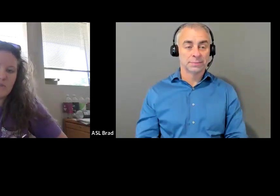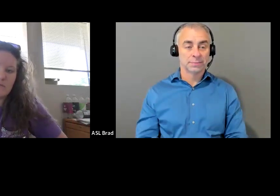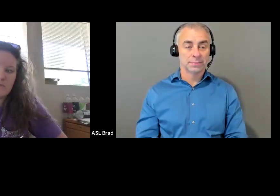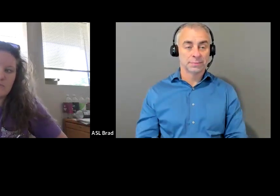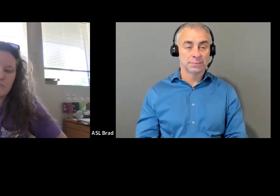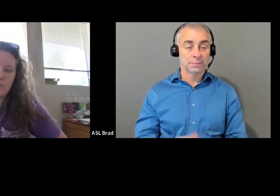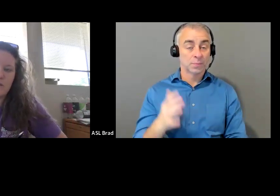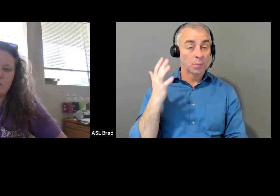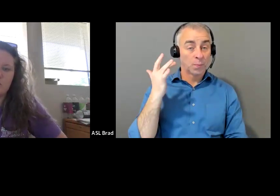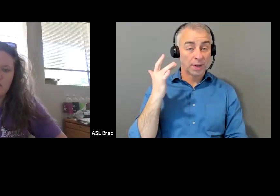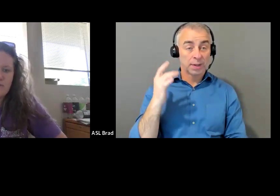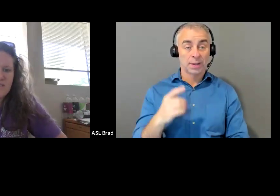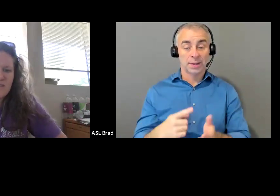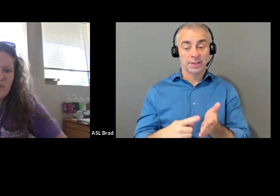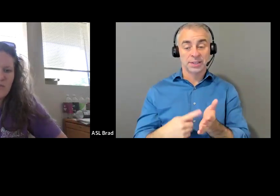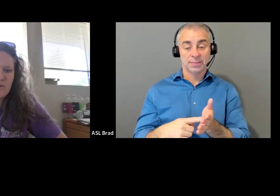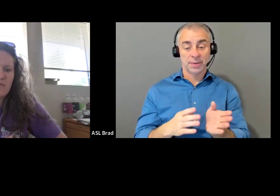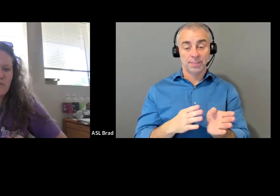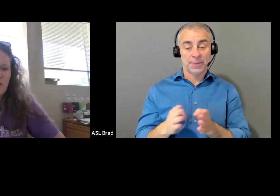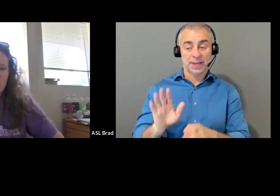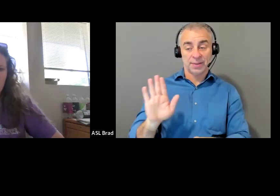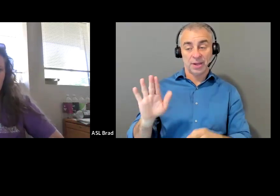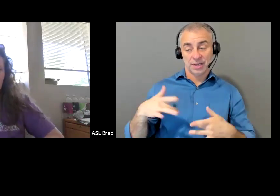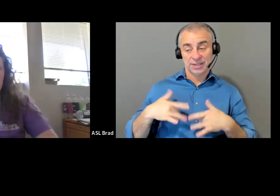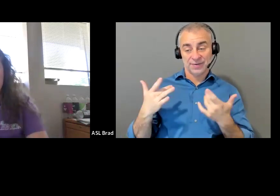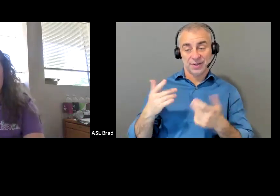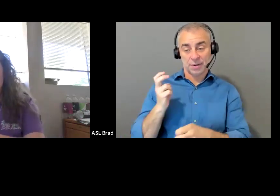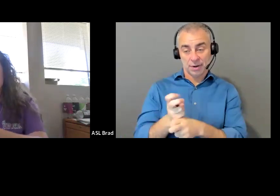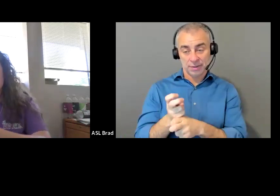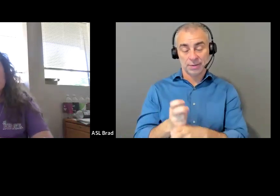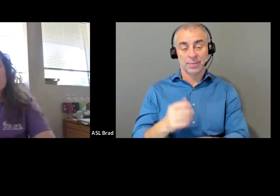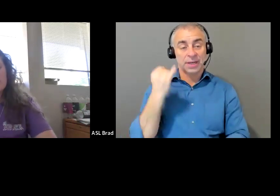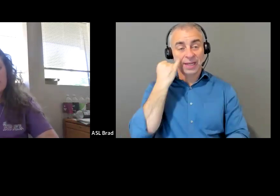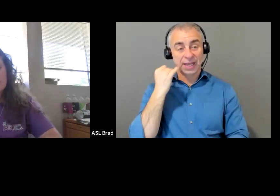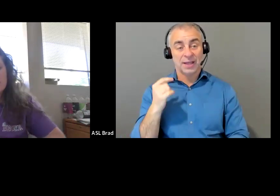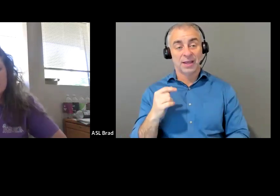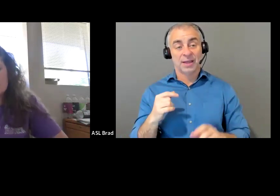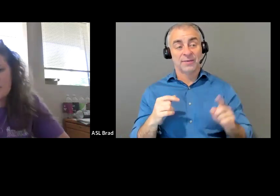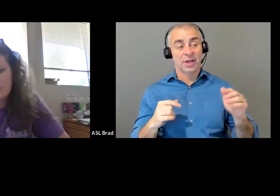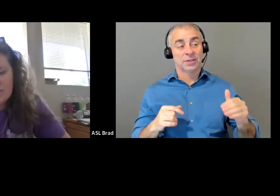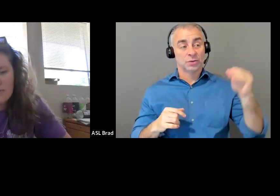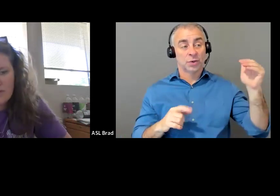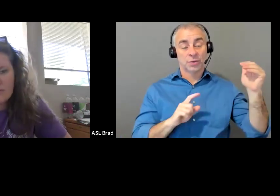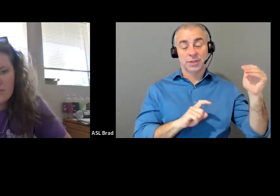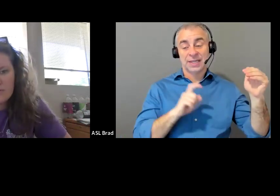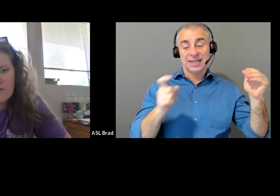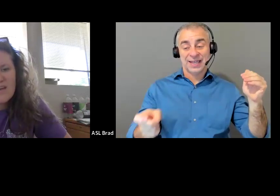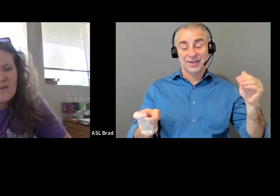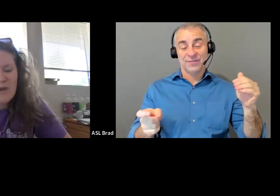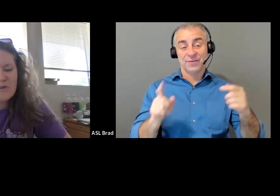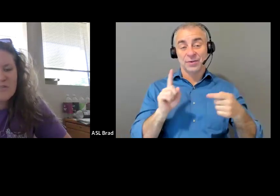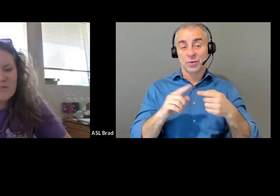because sometimes planning their own activities can be hard, but if they feel like they're giving back to the younger populations, I wonder if that would